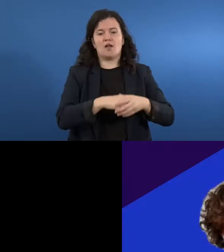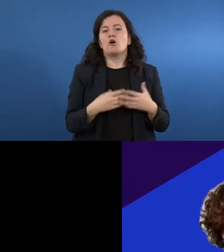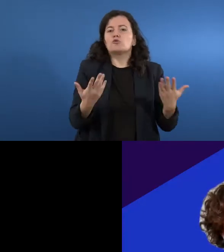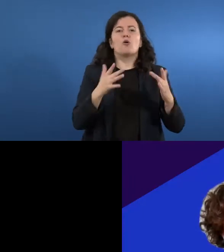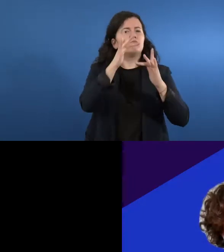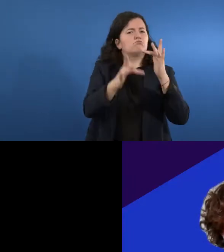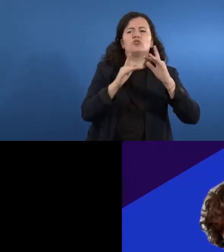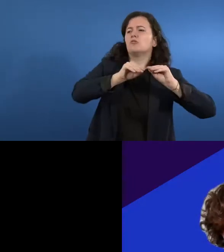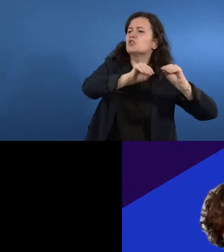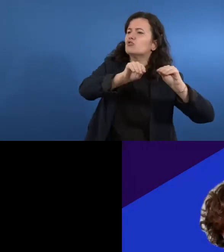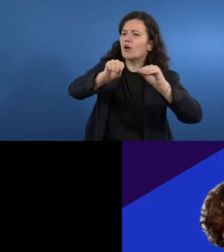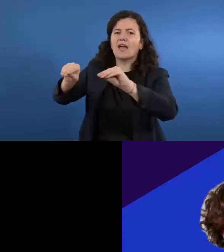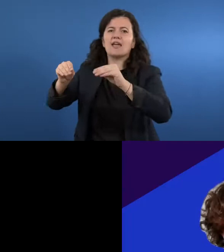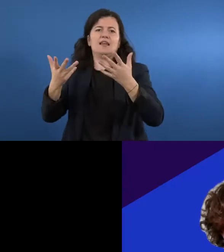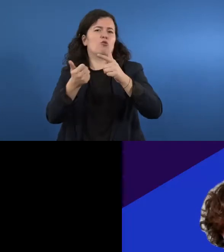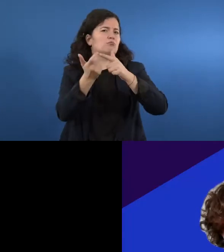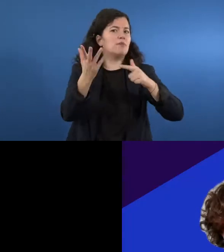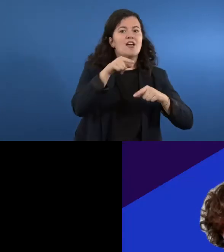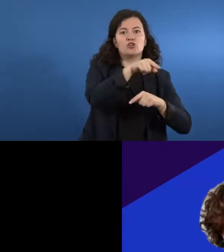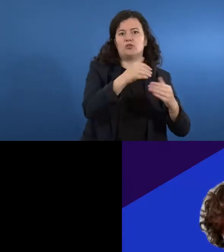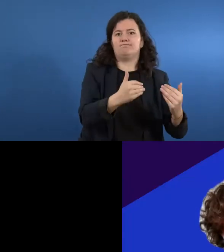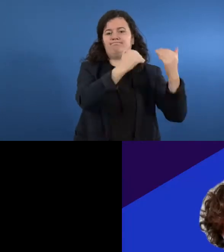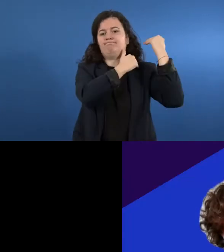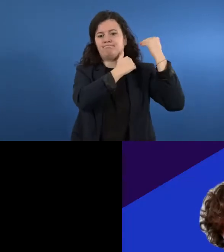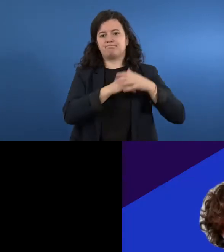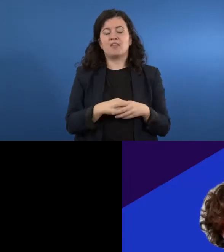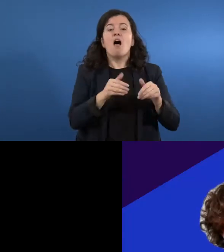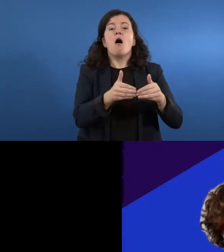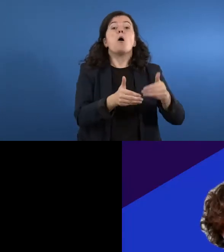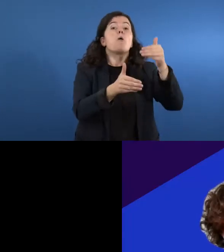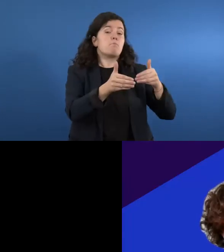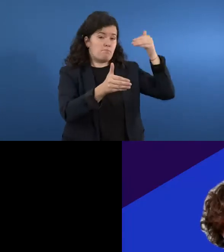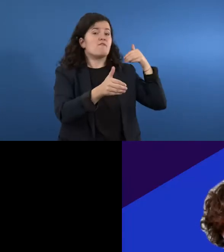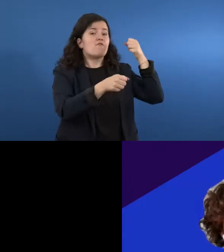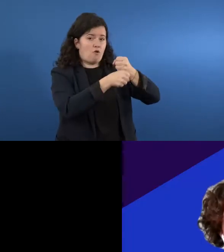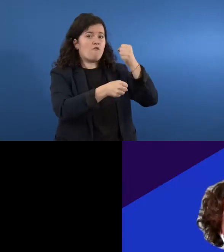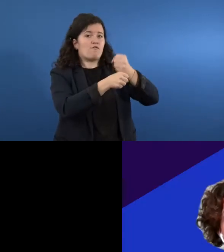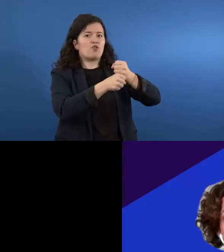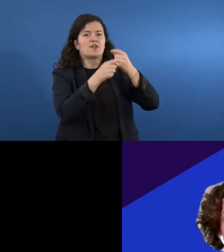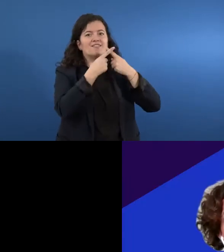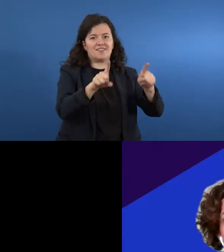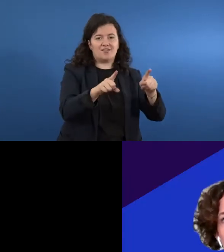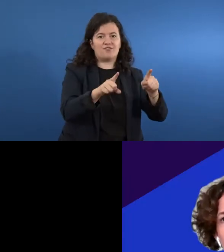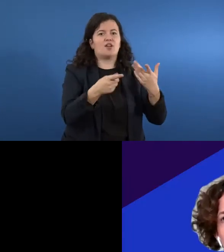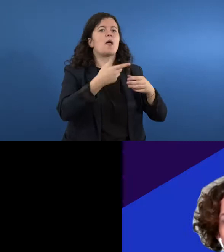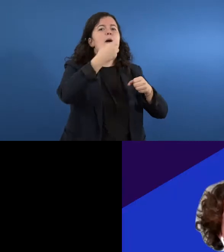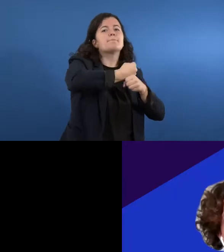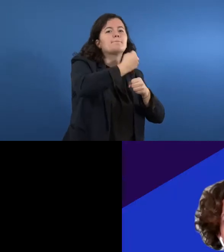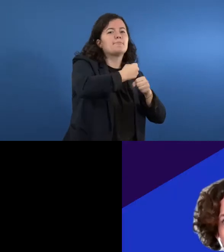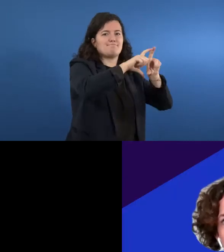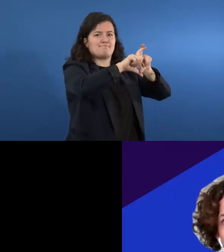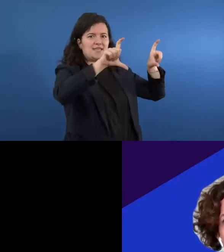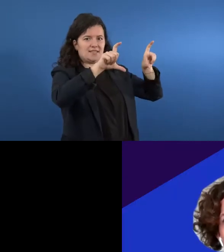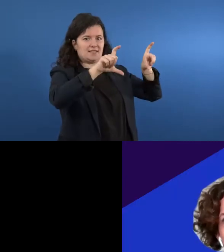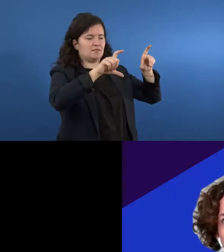skills systems. Before joining the ILO, Karine had extensive international experience in the private sector as a learning